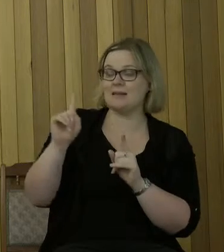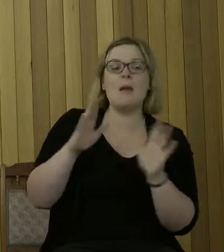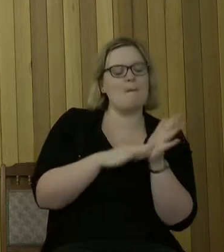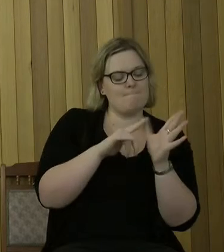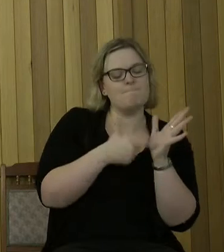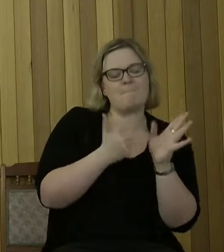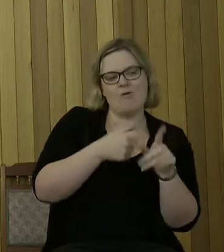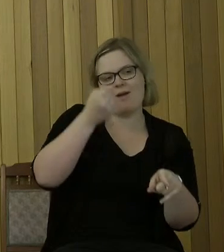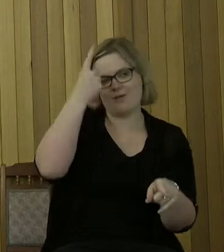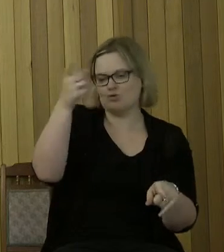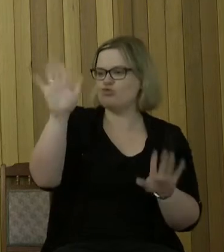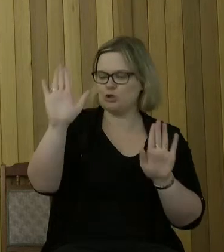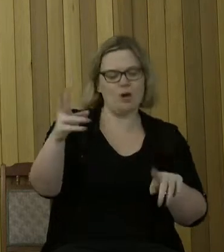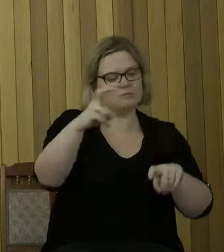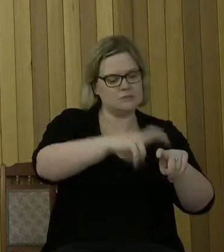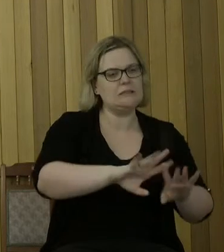got it.